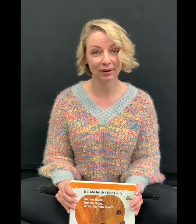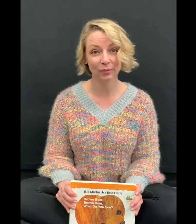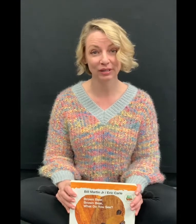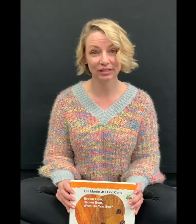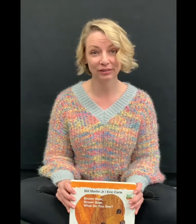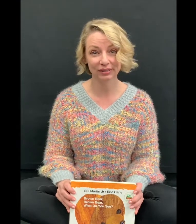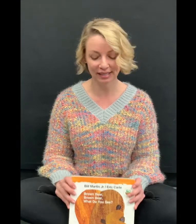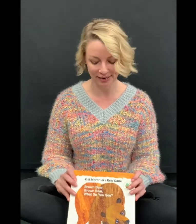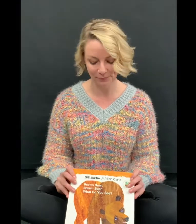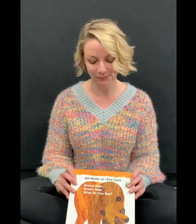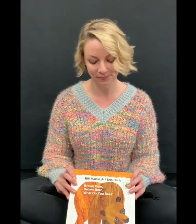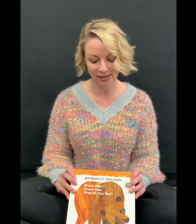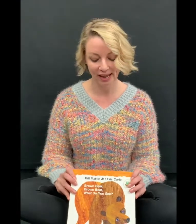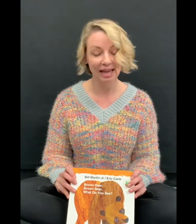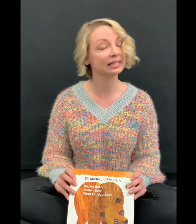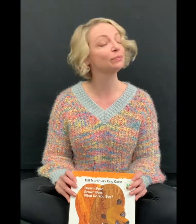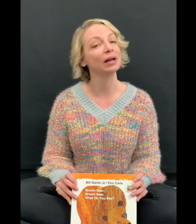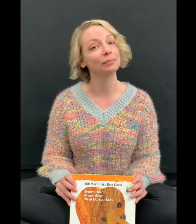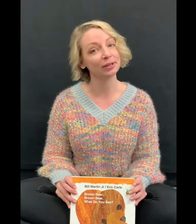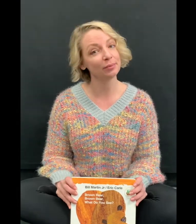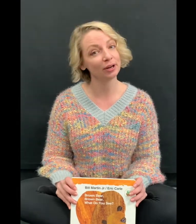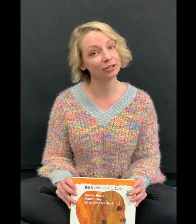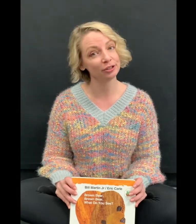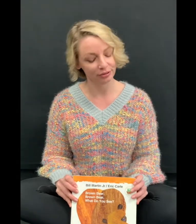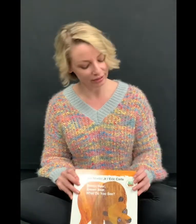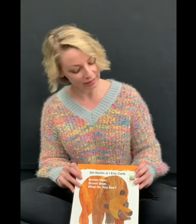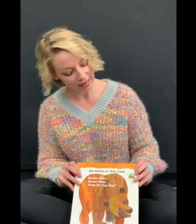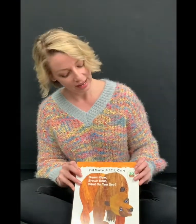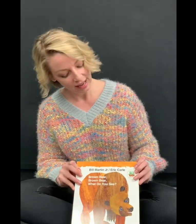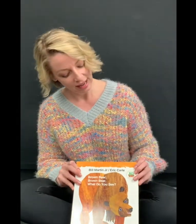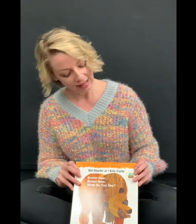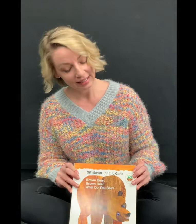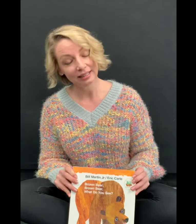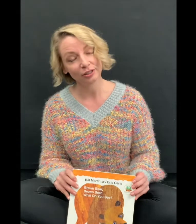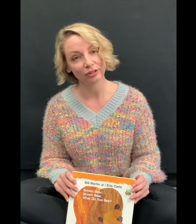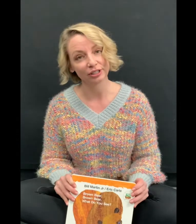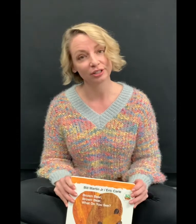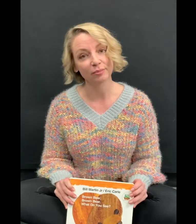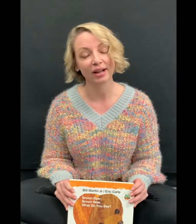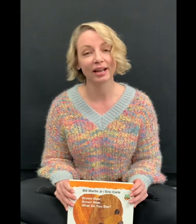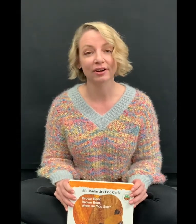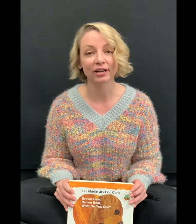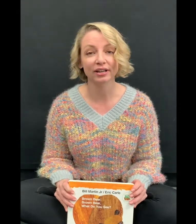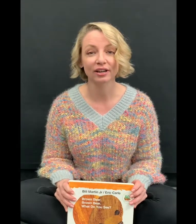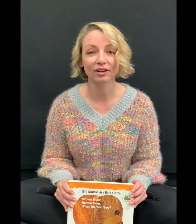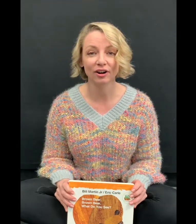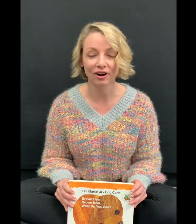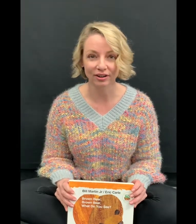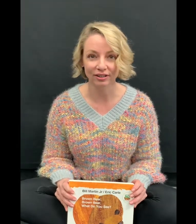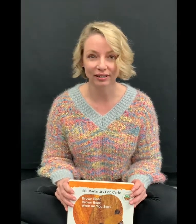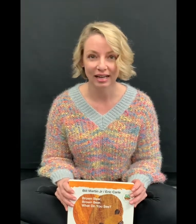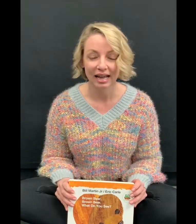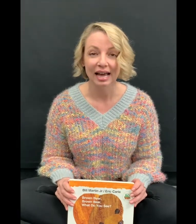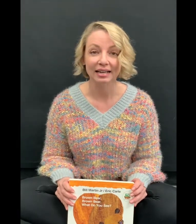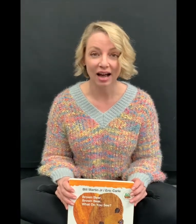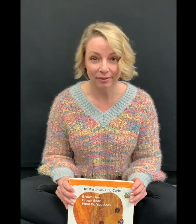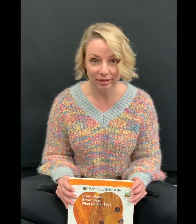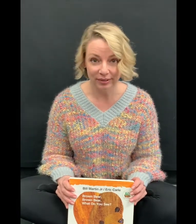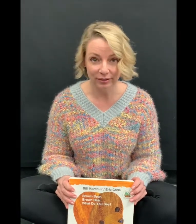What Do You See? And it's by Bill Martin Jr., and the illustrations are by Eric Carle. And I'm going to be using